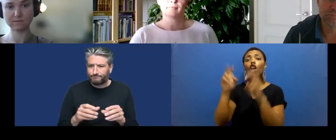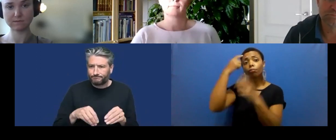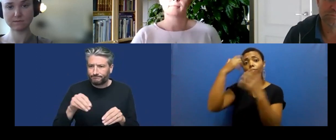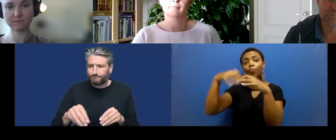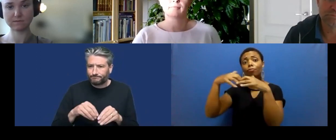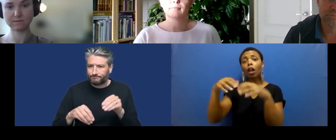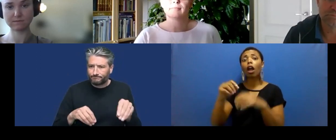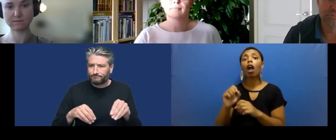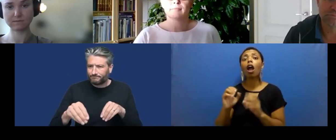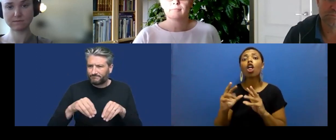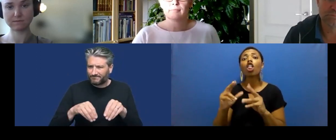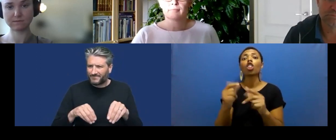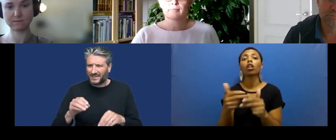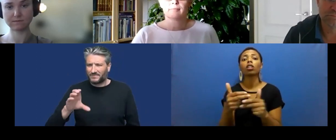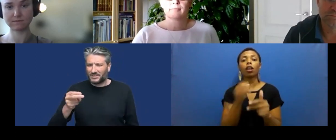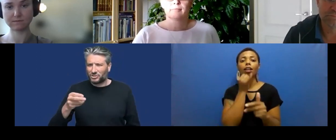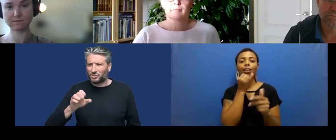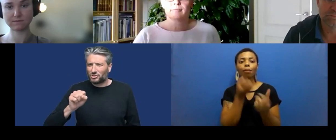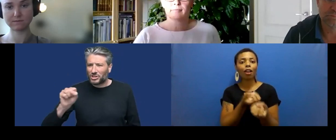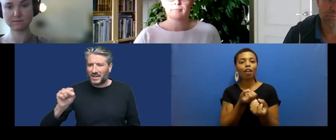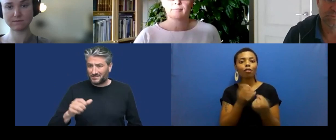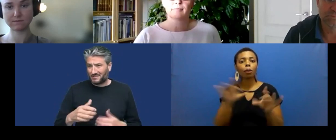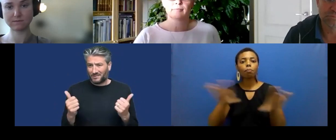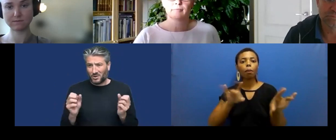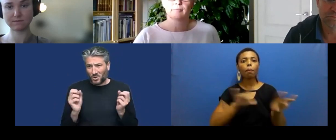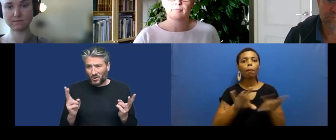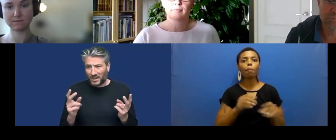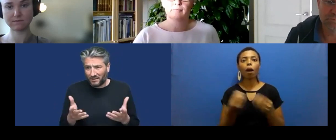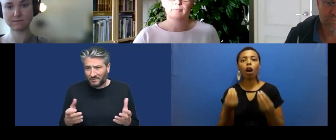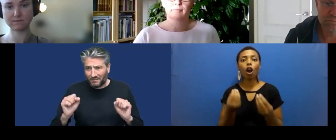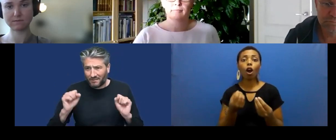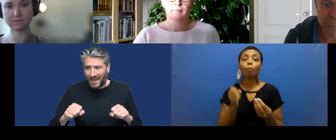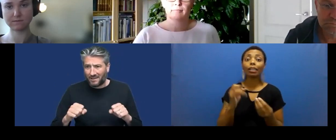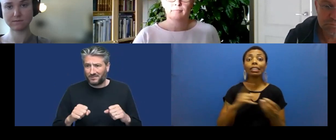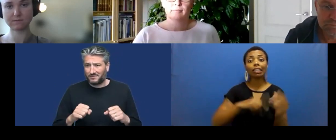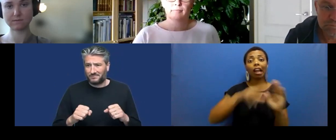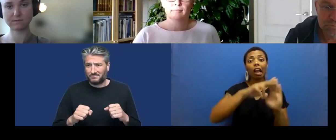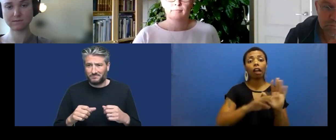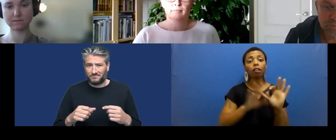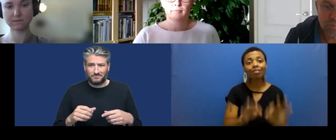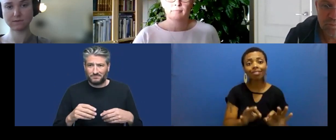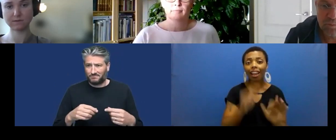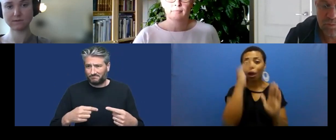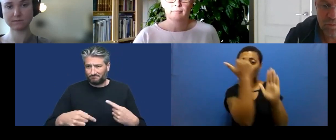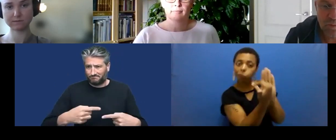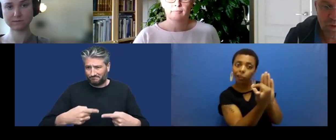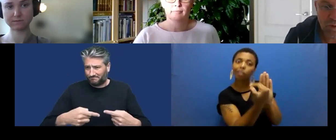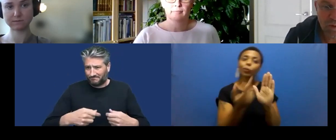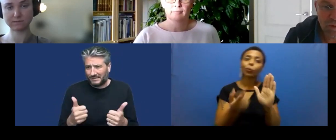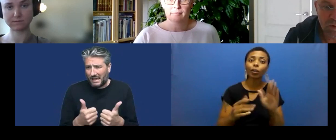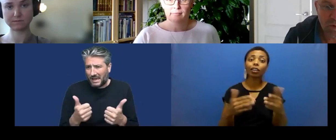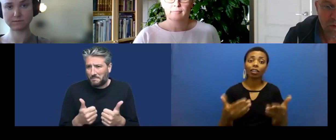automatic captioning, but it never got the word protactile correct, in the automatic